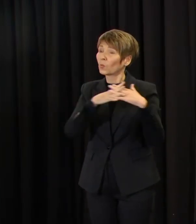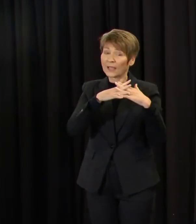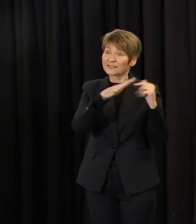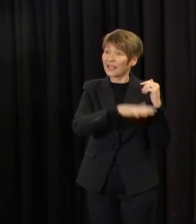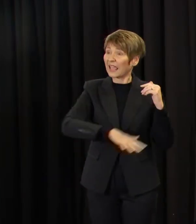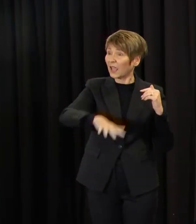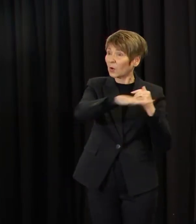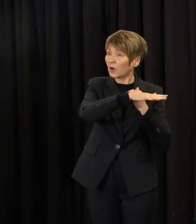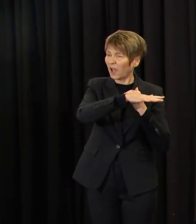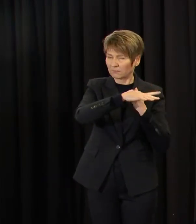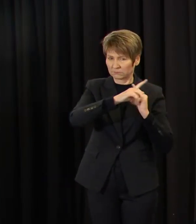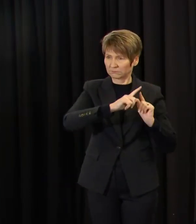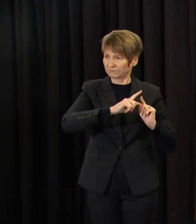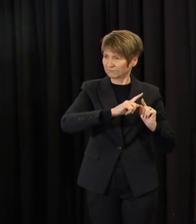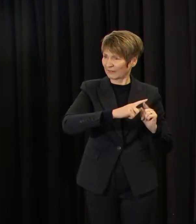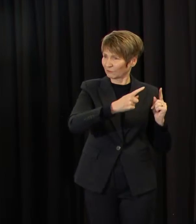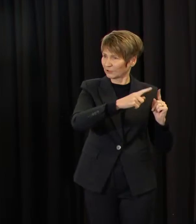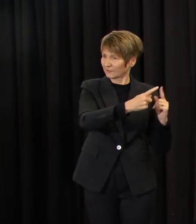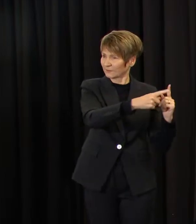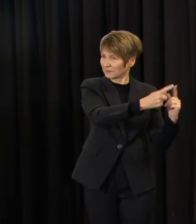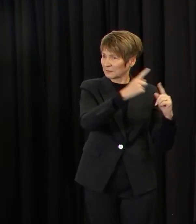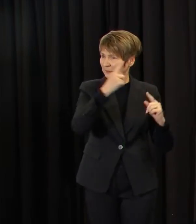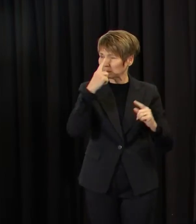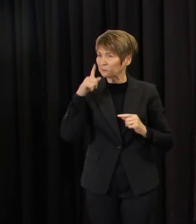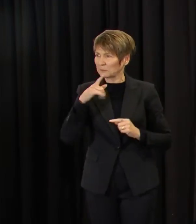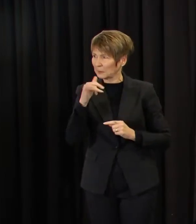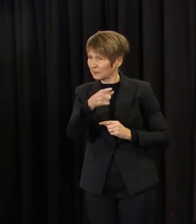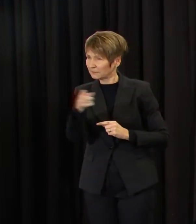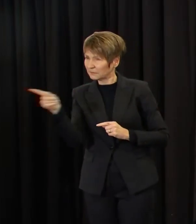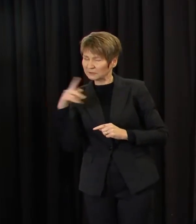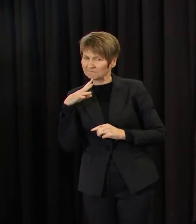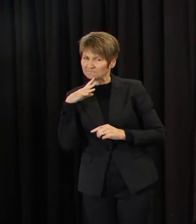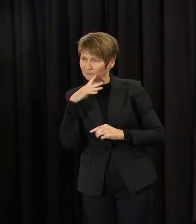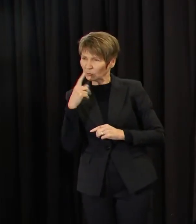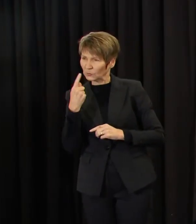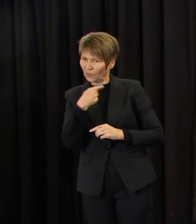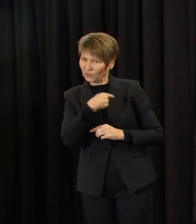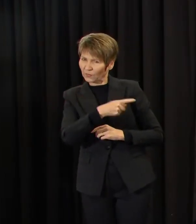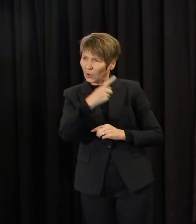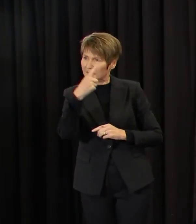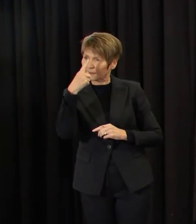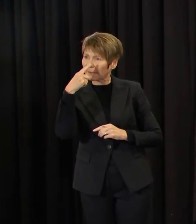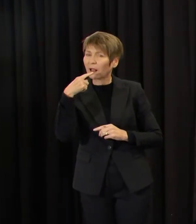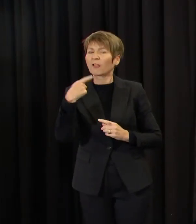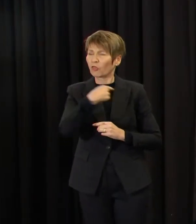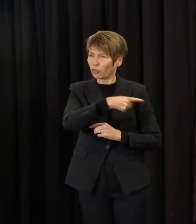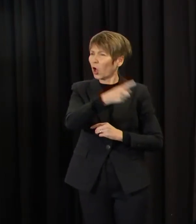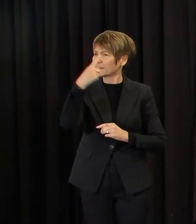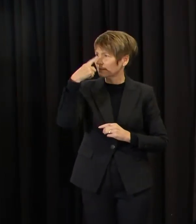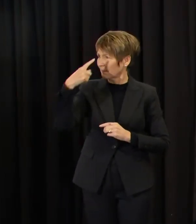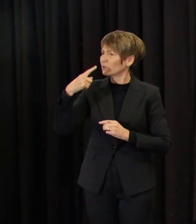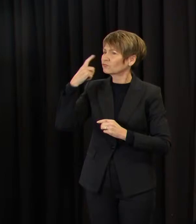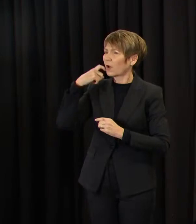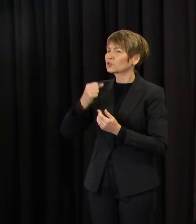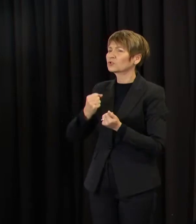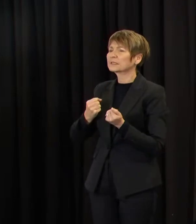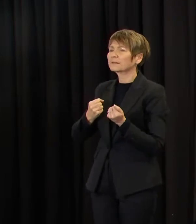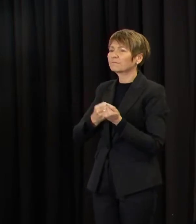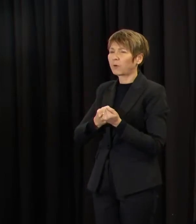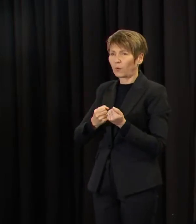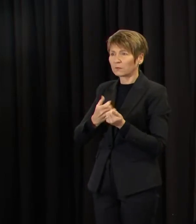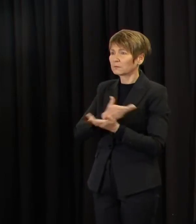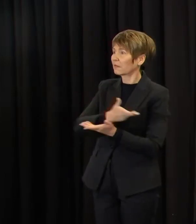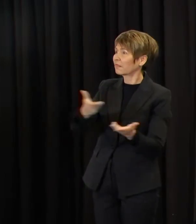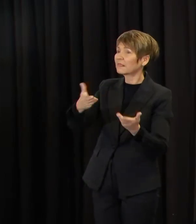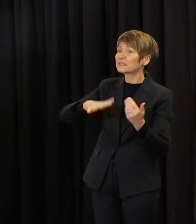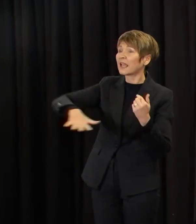to drive everyone to follow the rules, to provide care and support to so many people. I just want to read through the list of people who are with